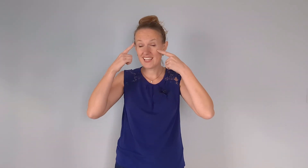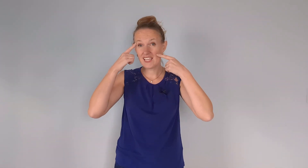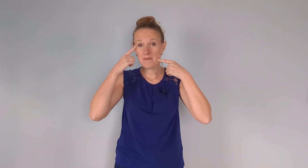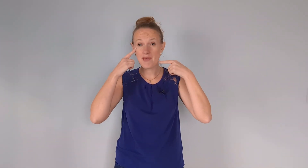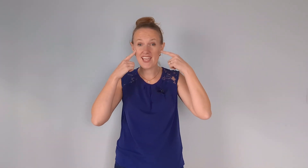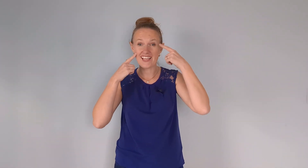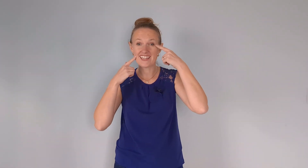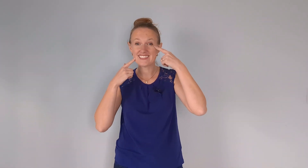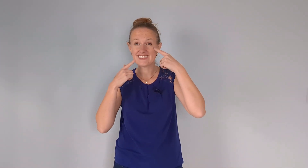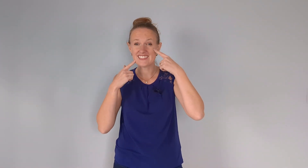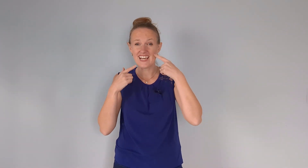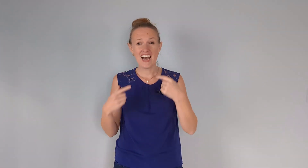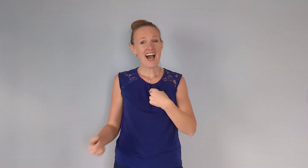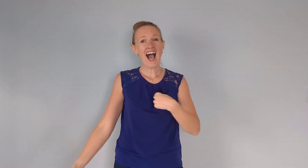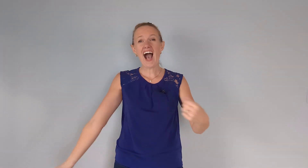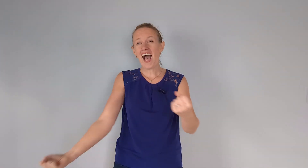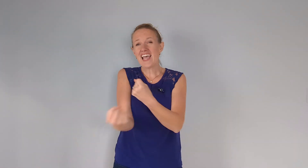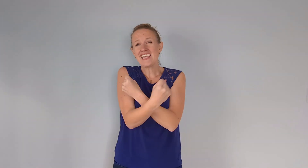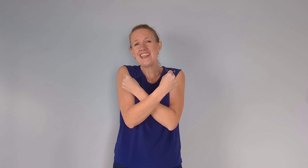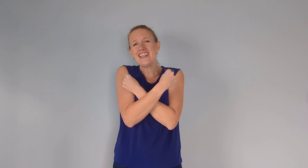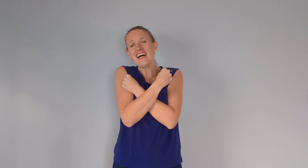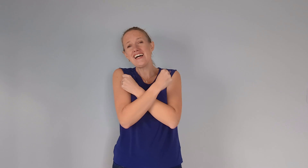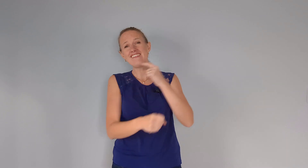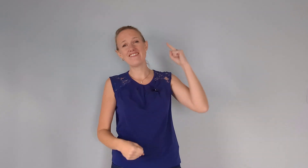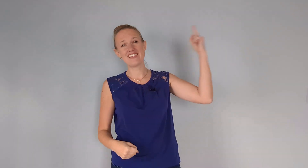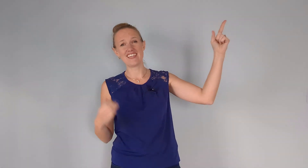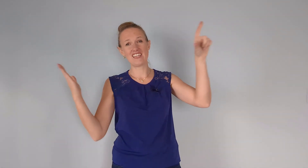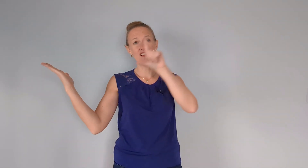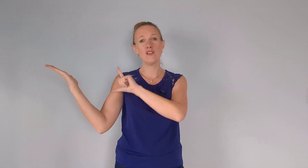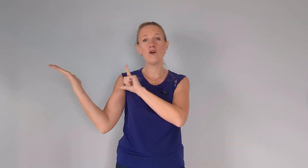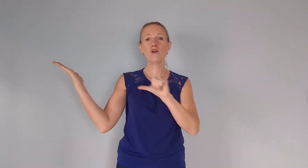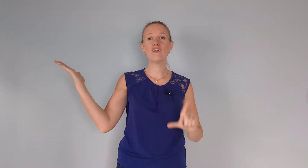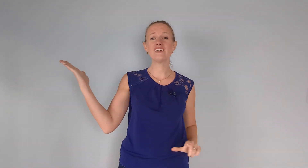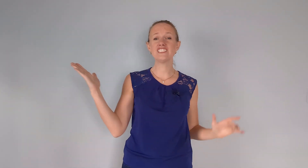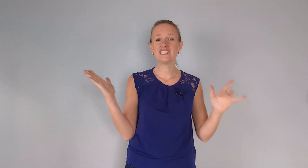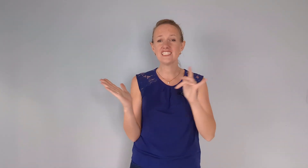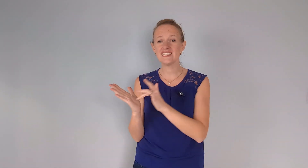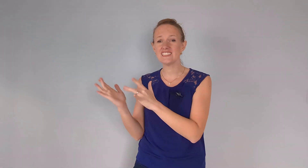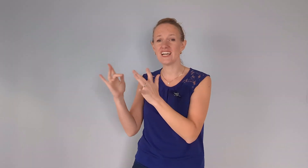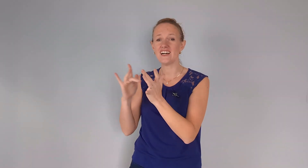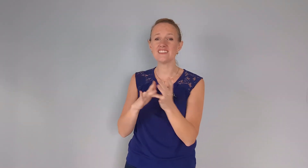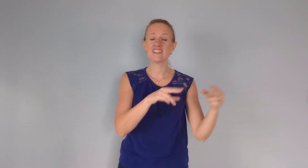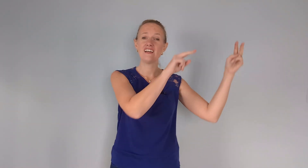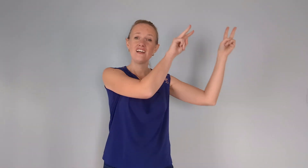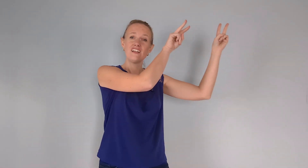he makes. I love thee, Lord Jesus.